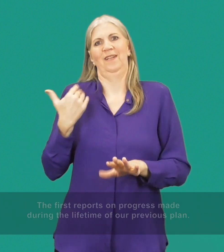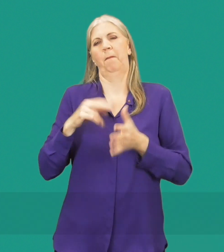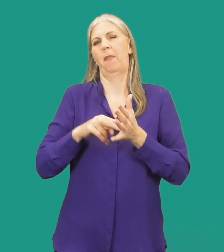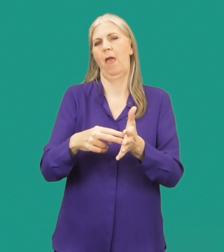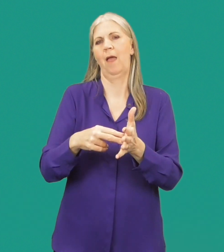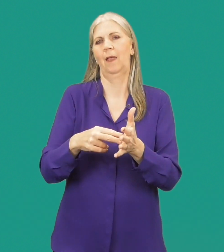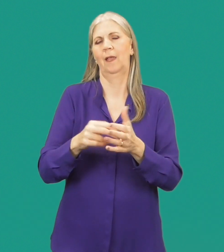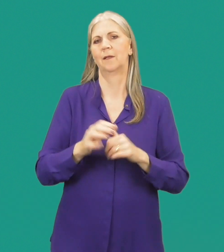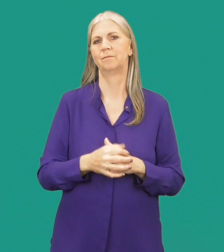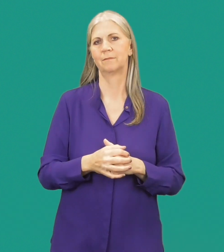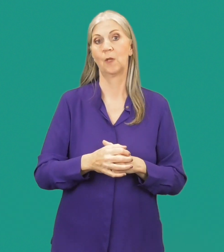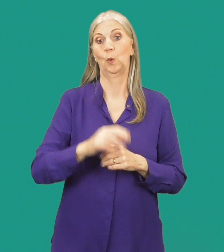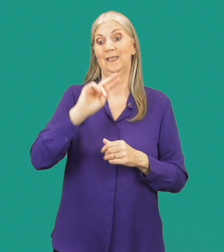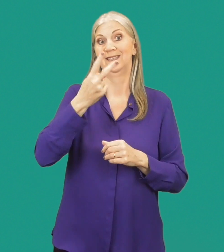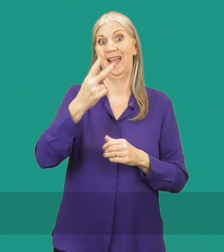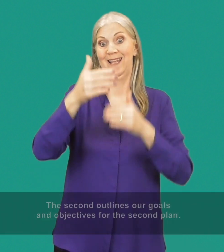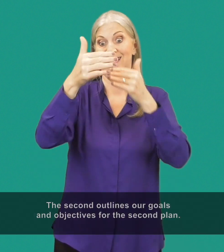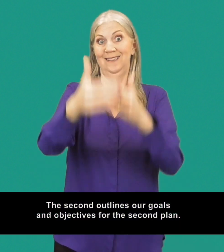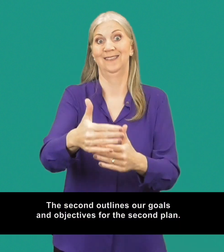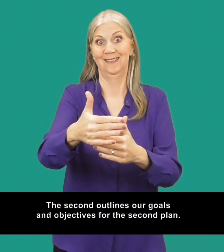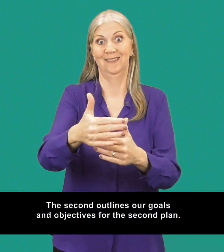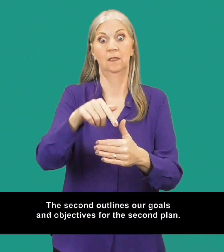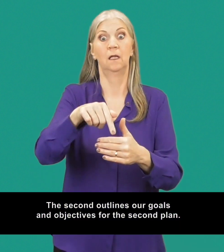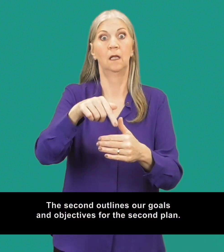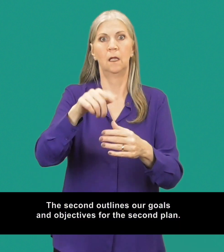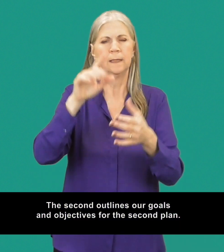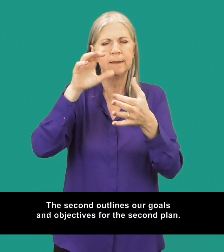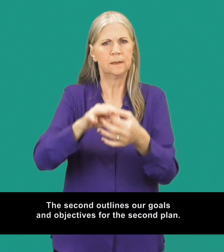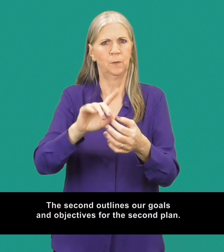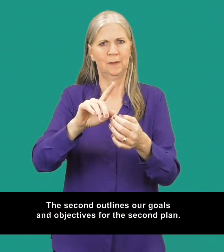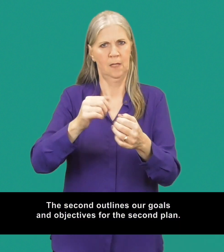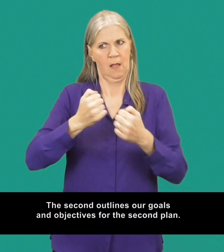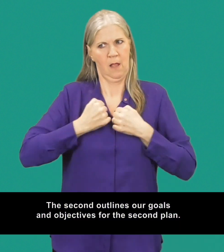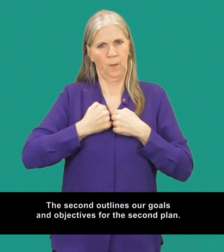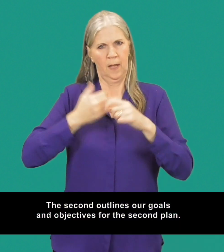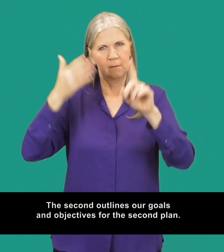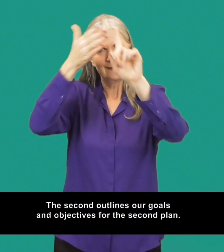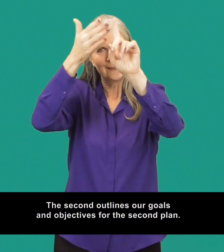The second outlines our goals and objectives for the second plan.